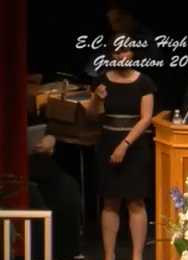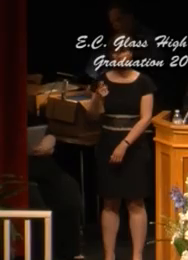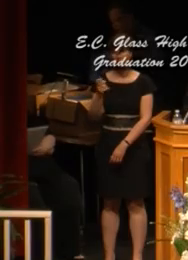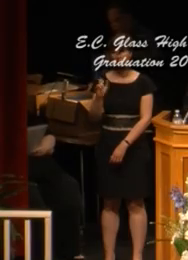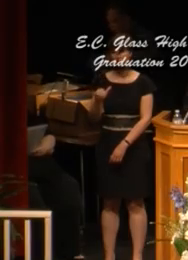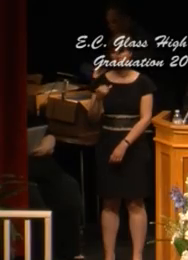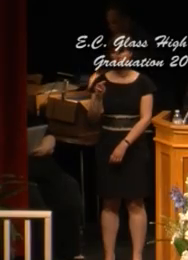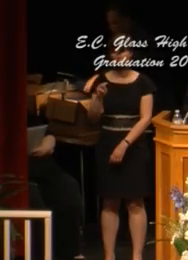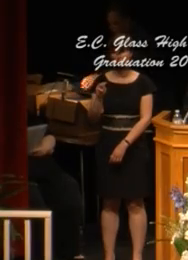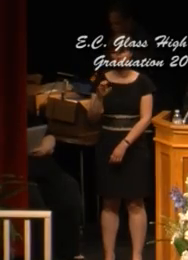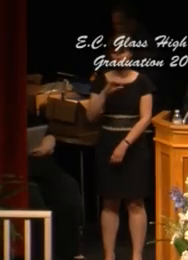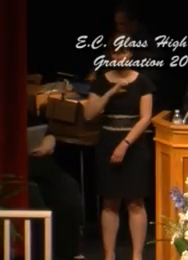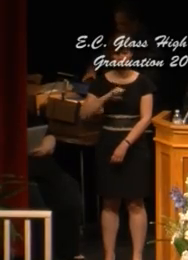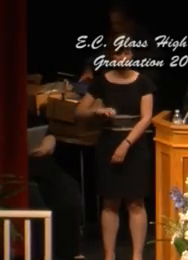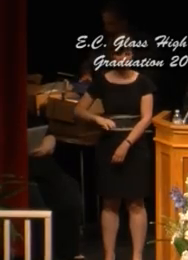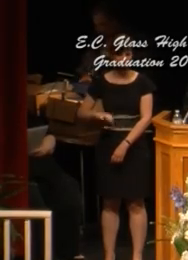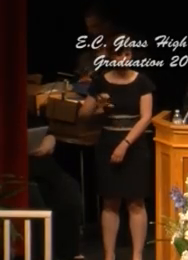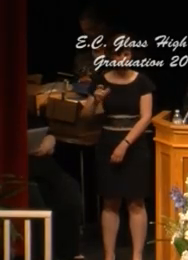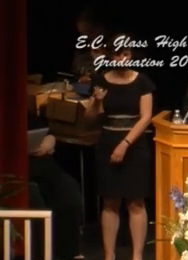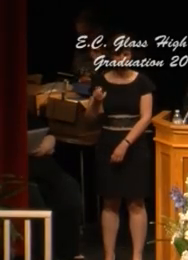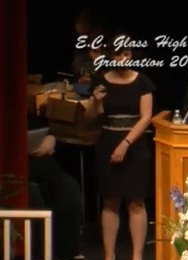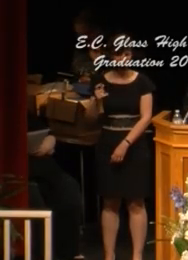Ashley Monique Christian.